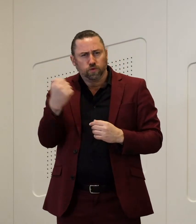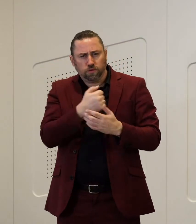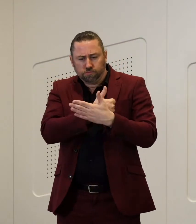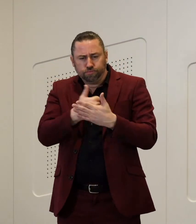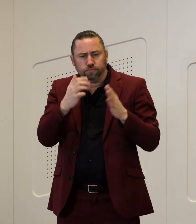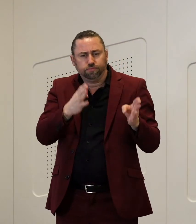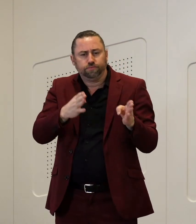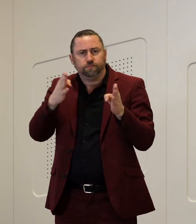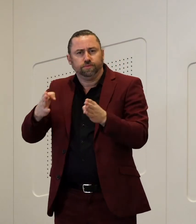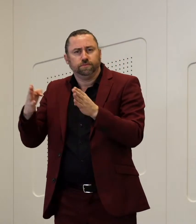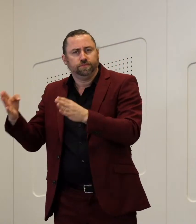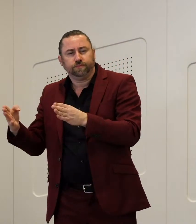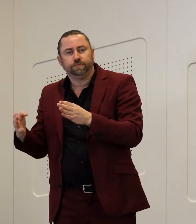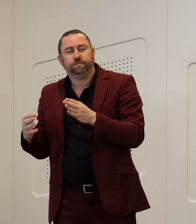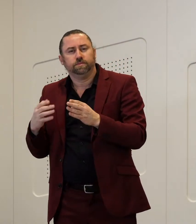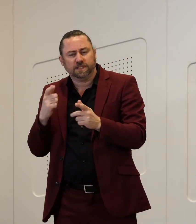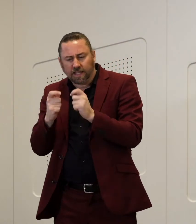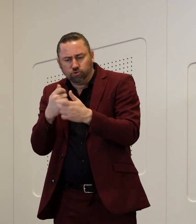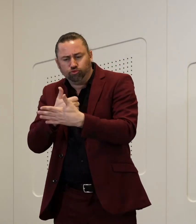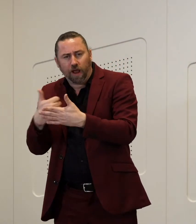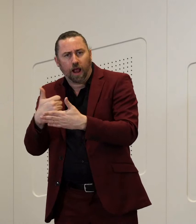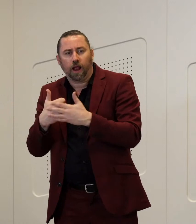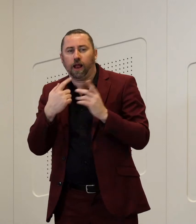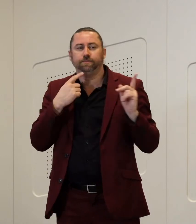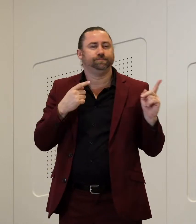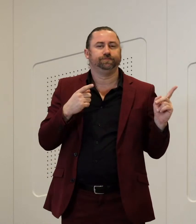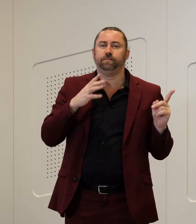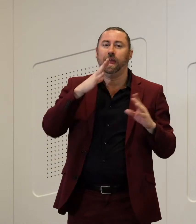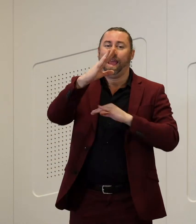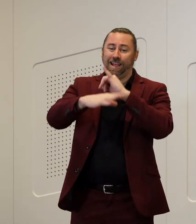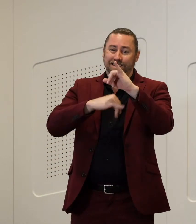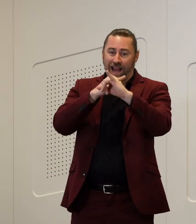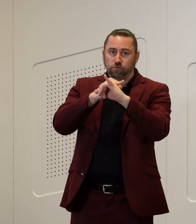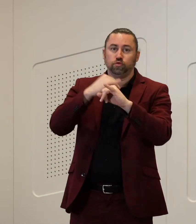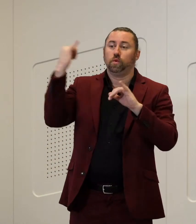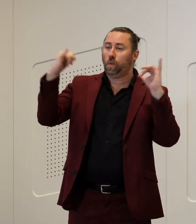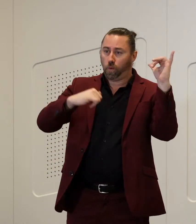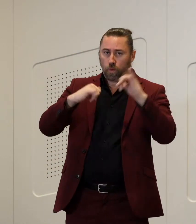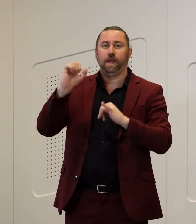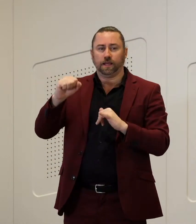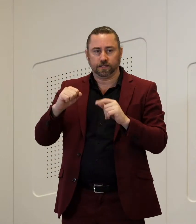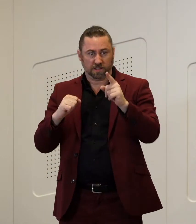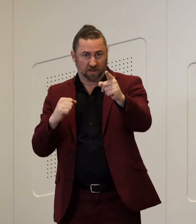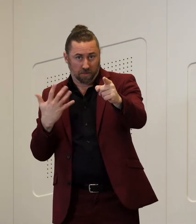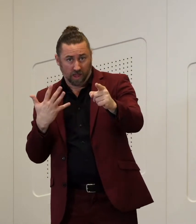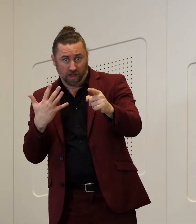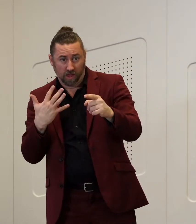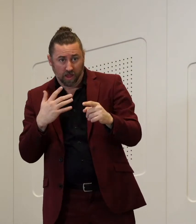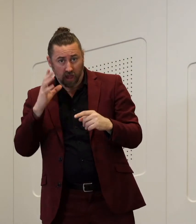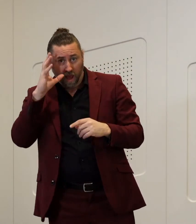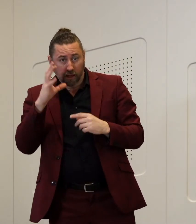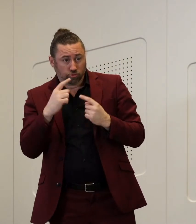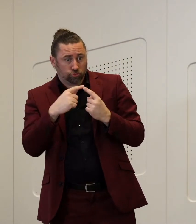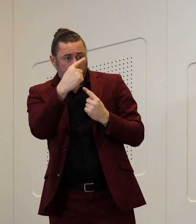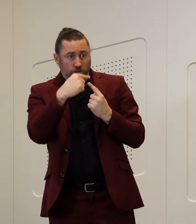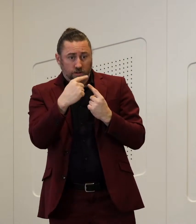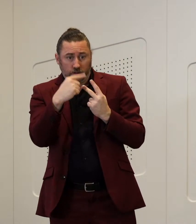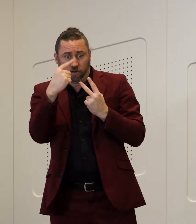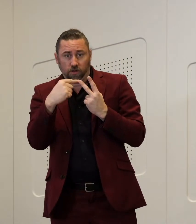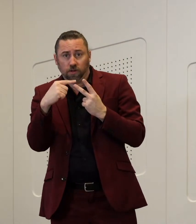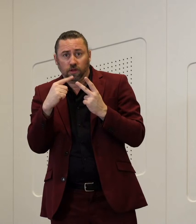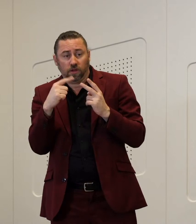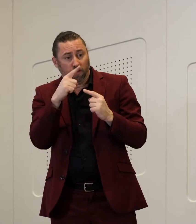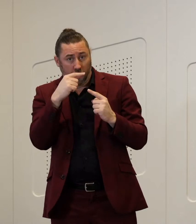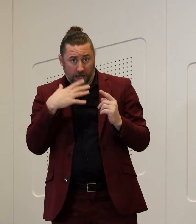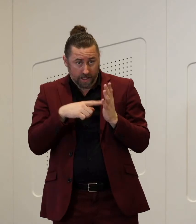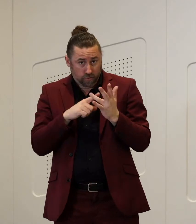She works on the regional routes, not an international route. Do you think that needs to be regular testing? Well, we